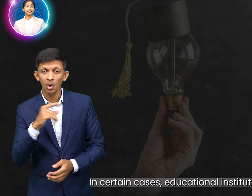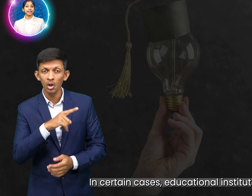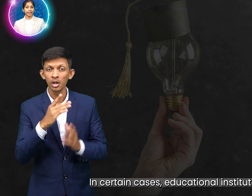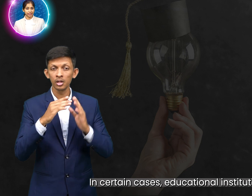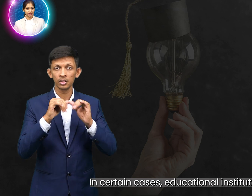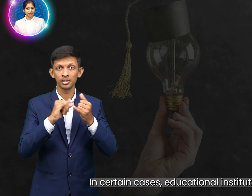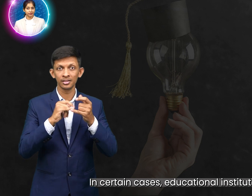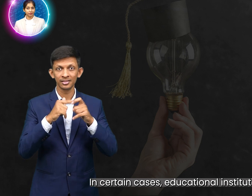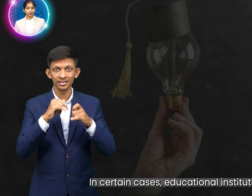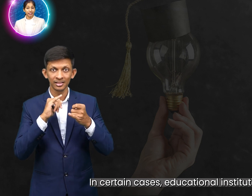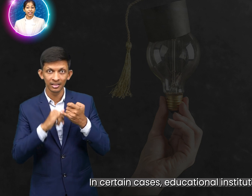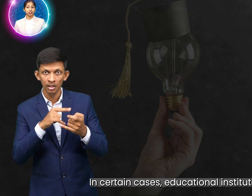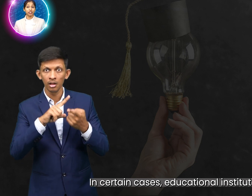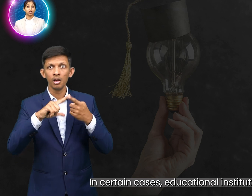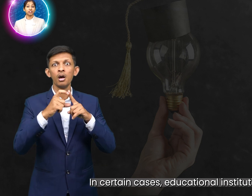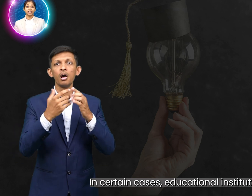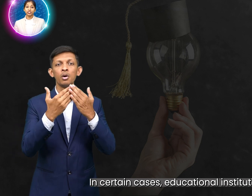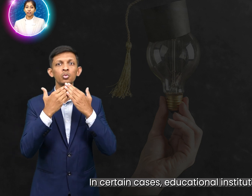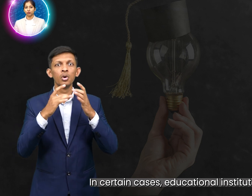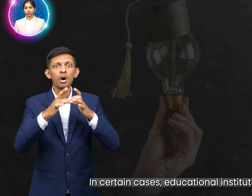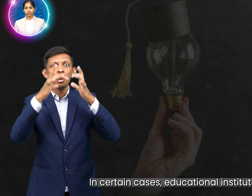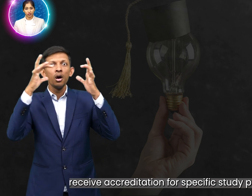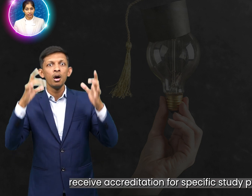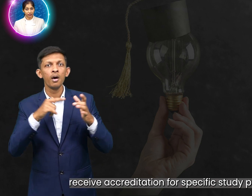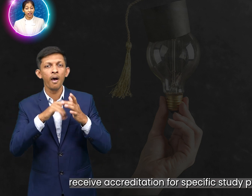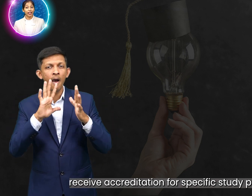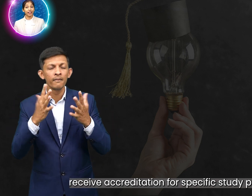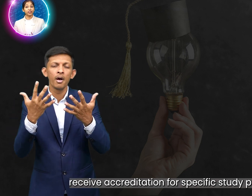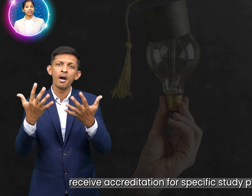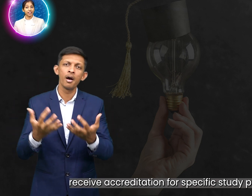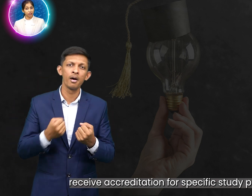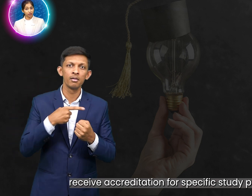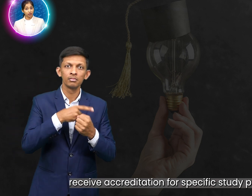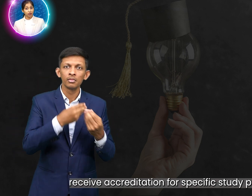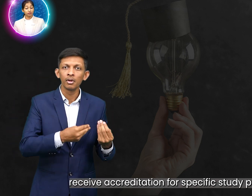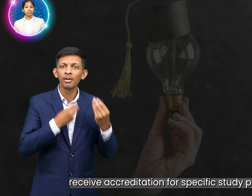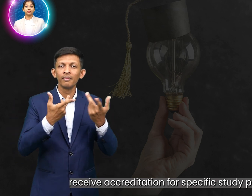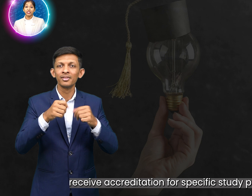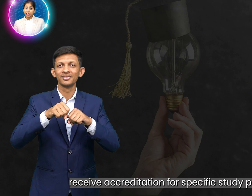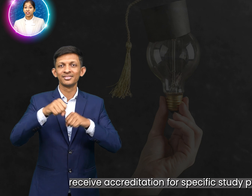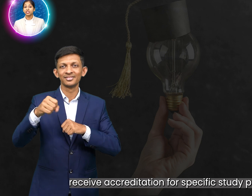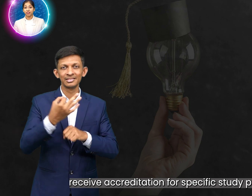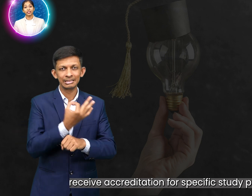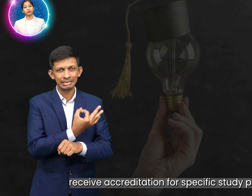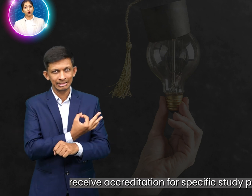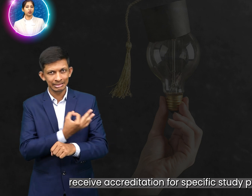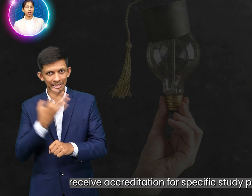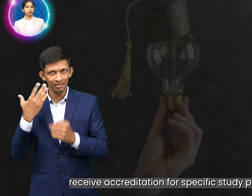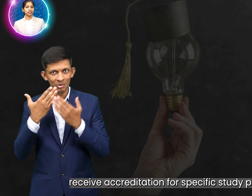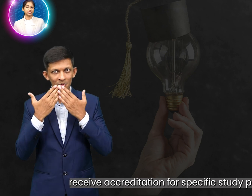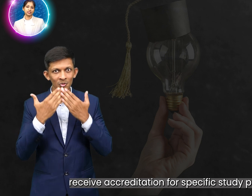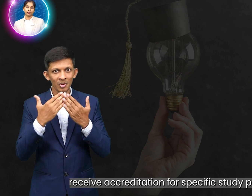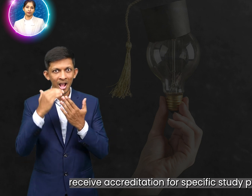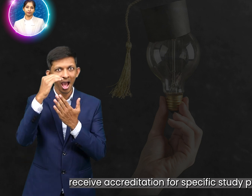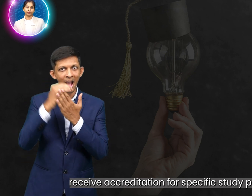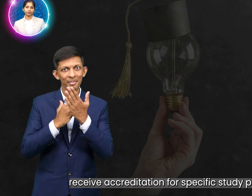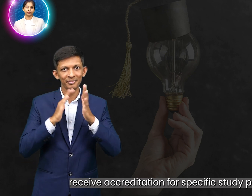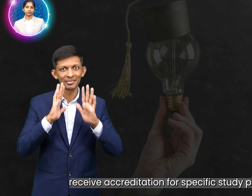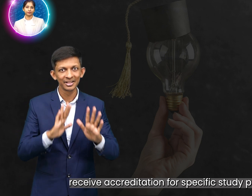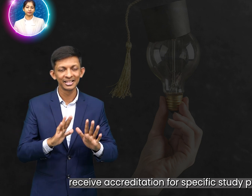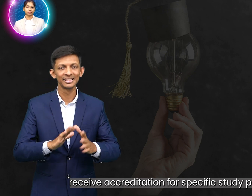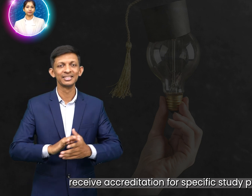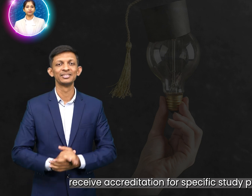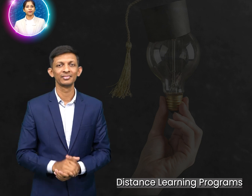In certain cases, educational institutions receive accreditation for specific study programs.